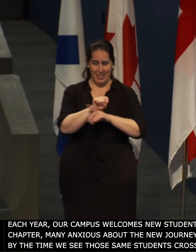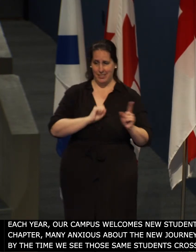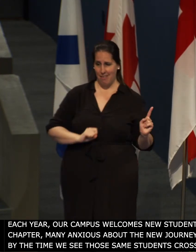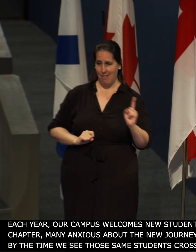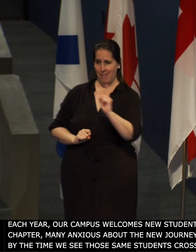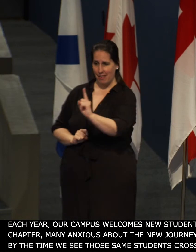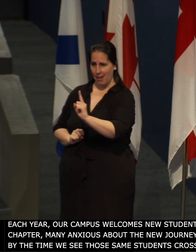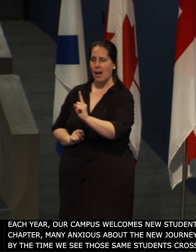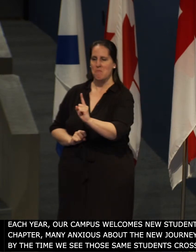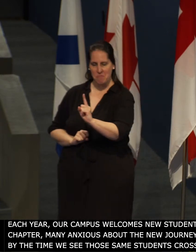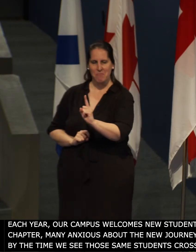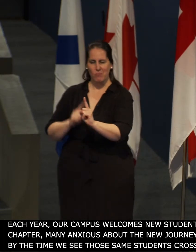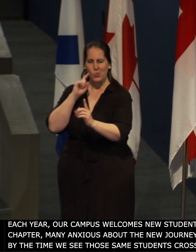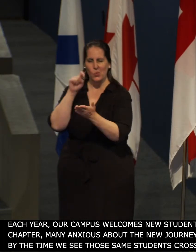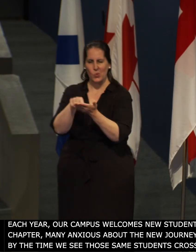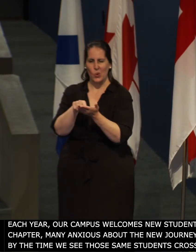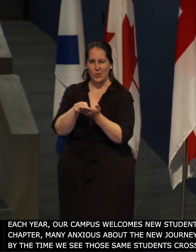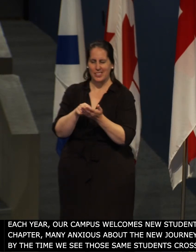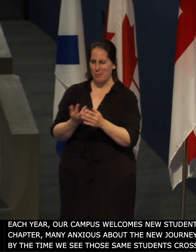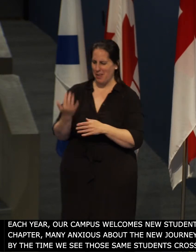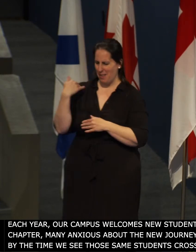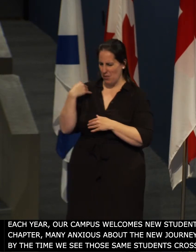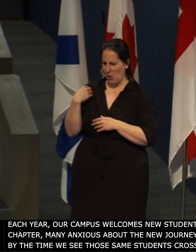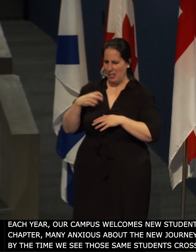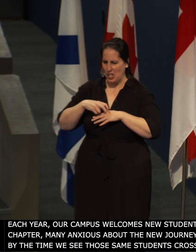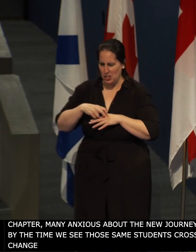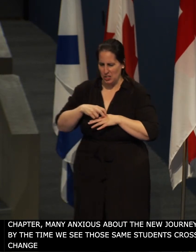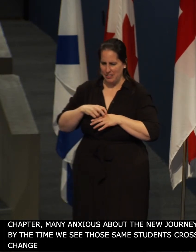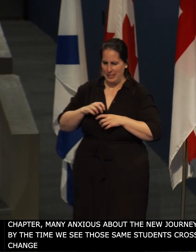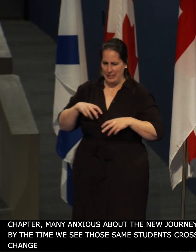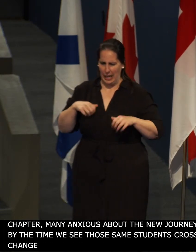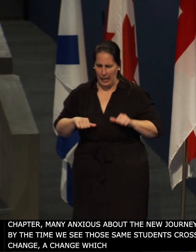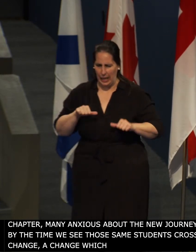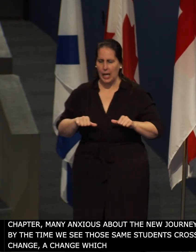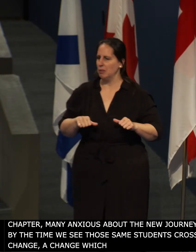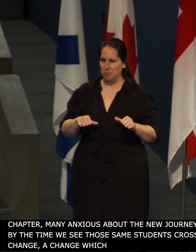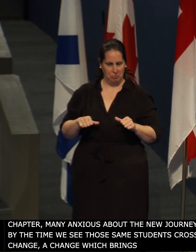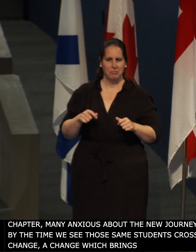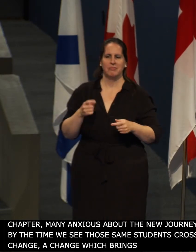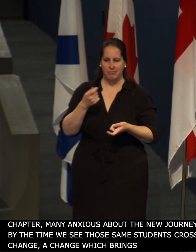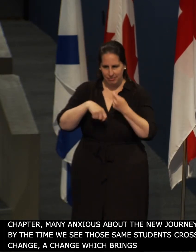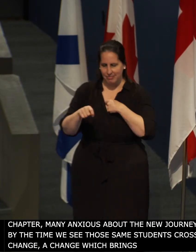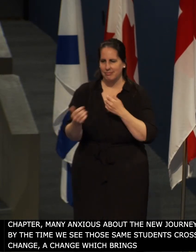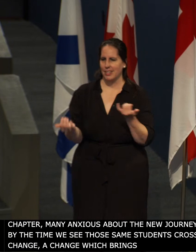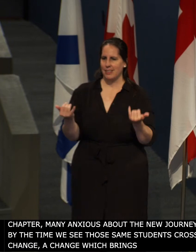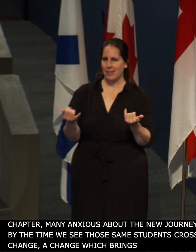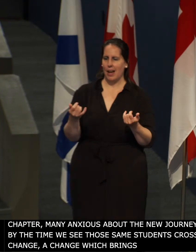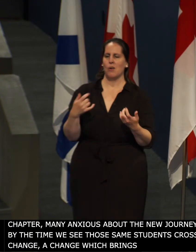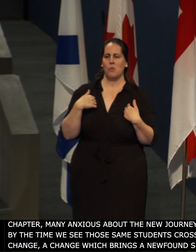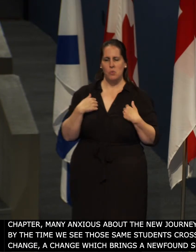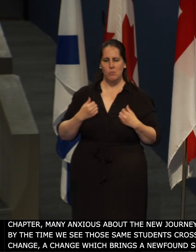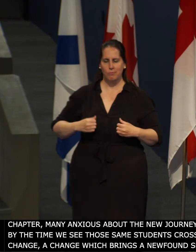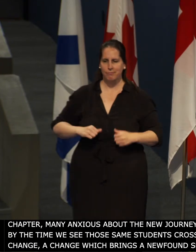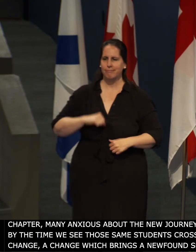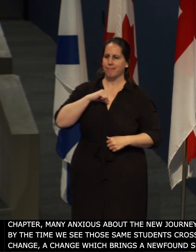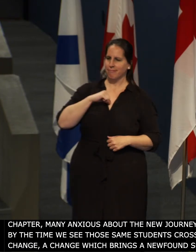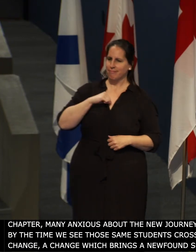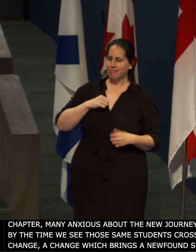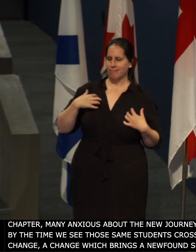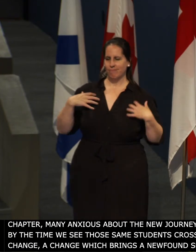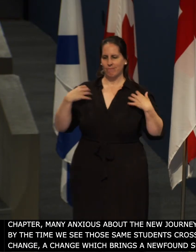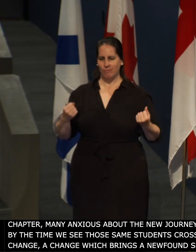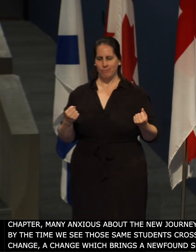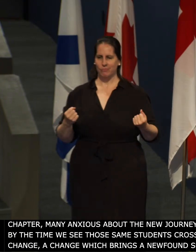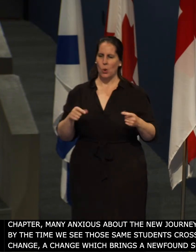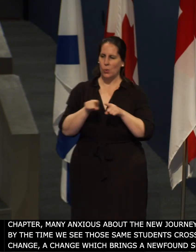can't help but notice a change which brings a newfound sense of confidence, pride, and excitement.